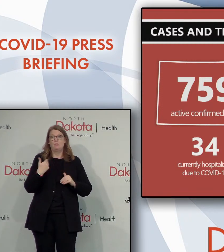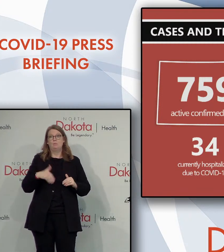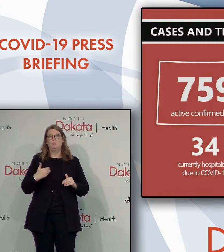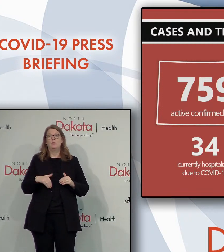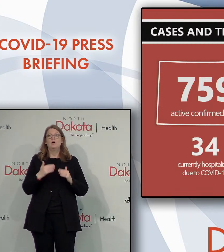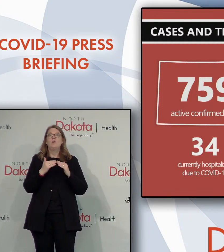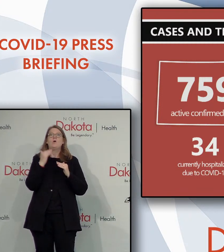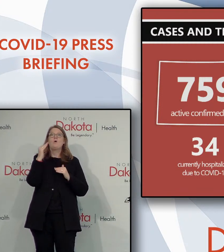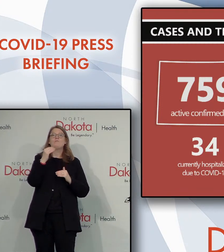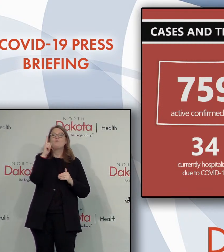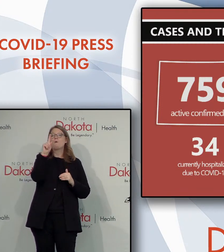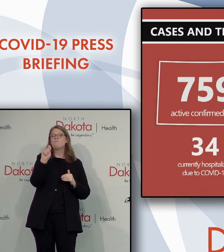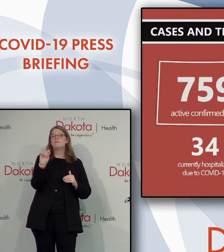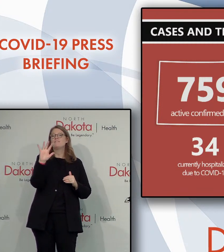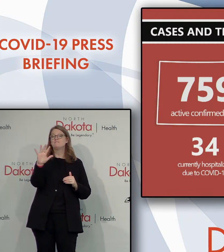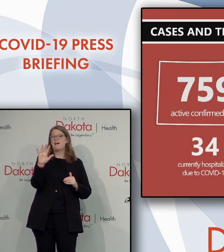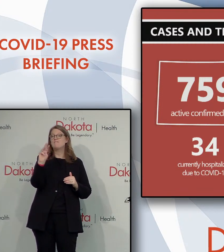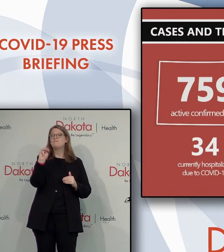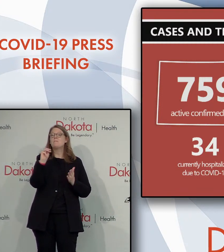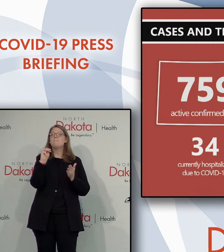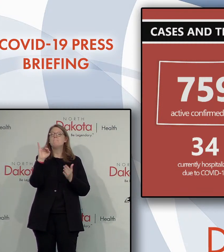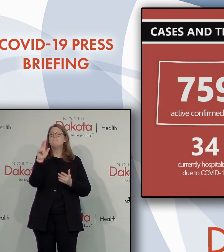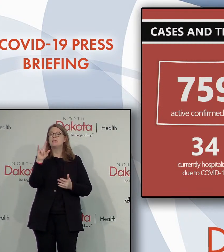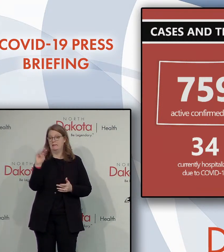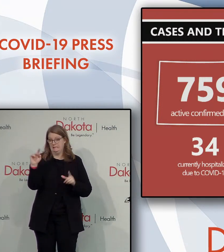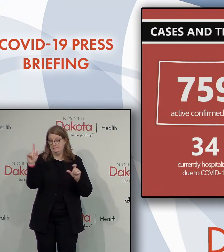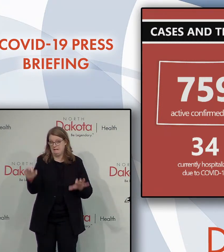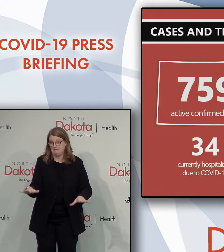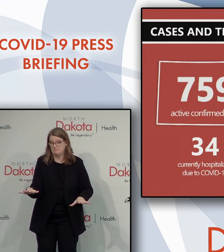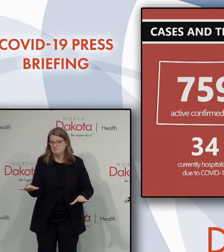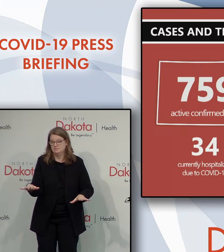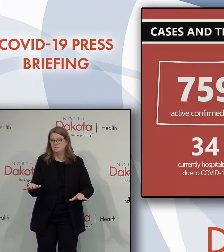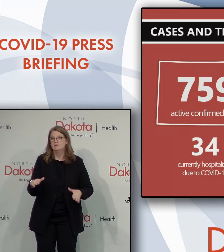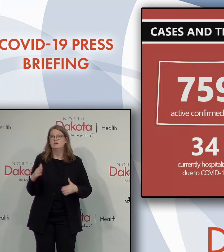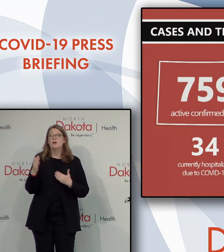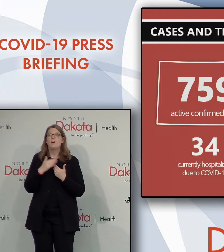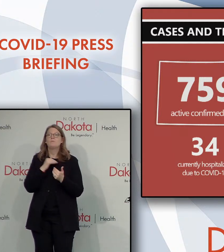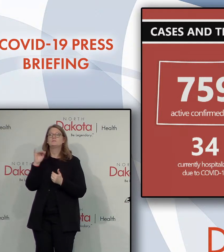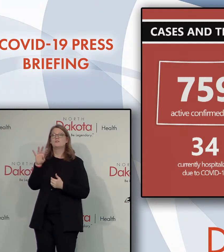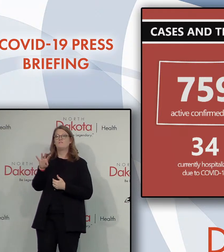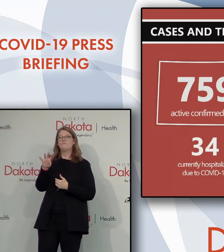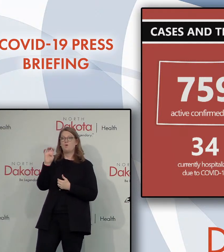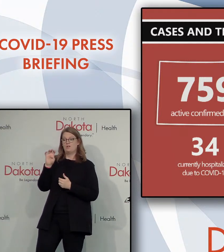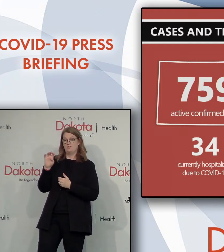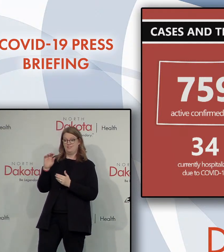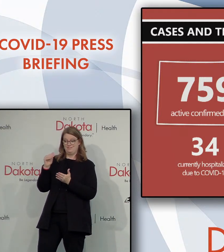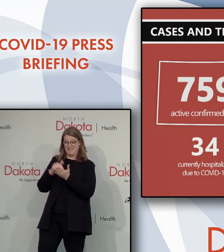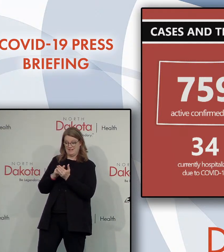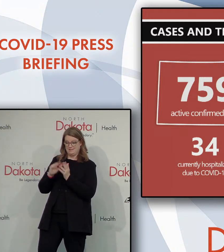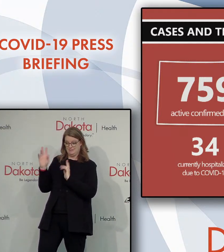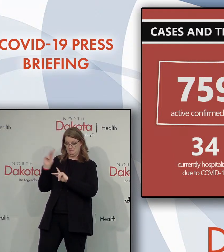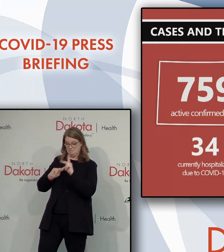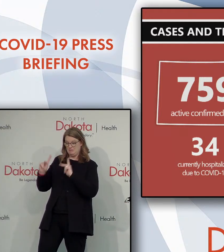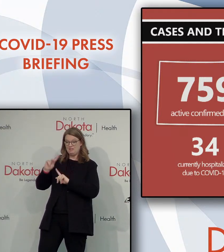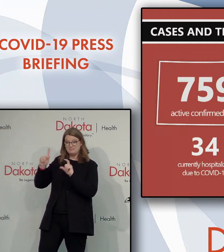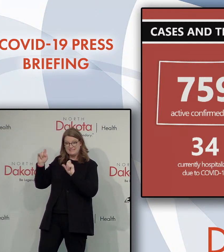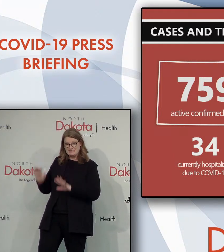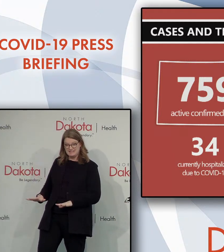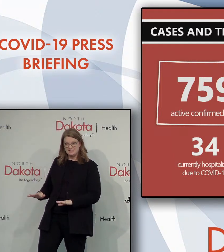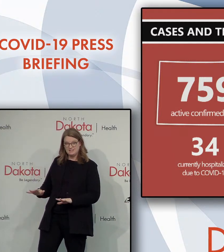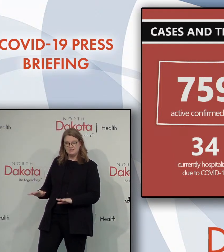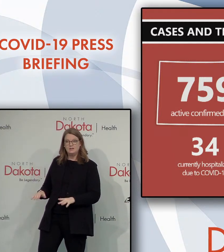Over 1.5 million tests of North Dakotans, close to 400,000 individual North Dakotans that have been